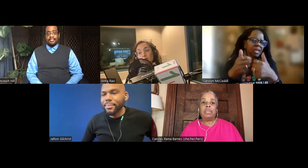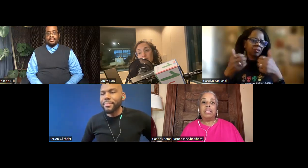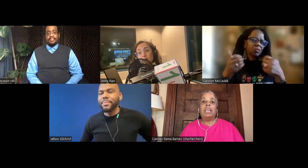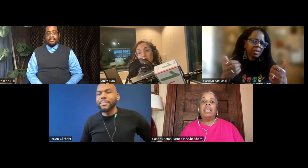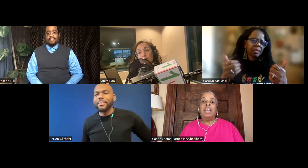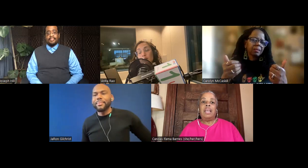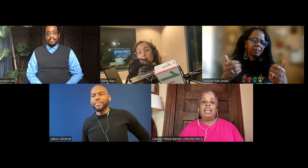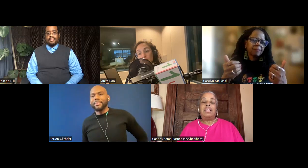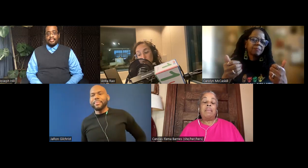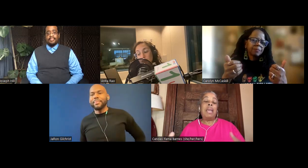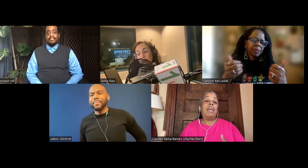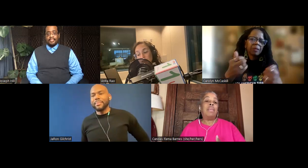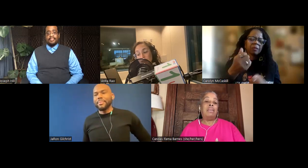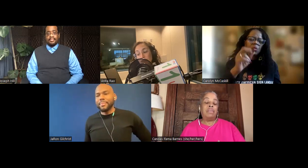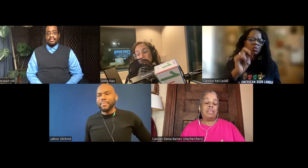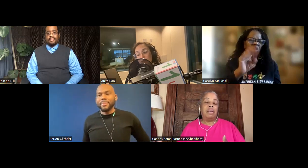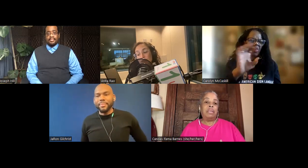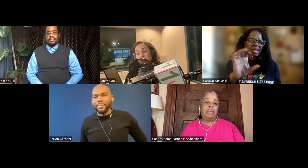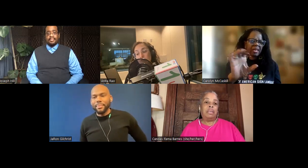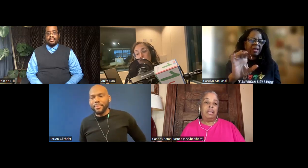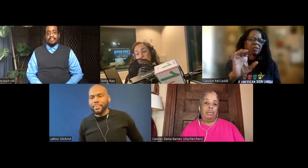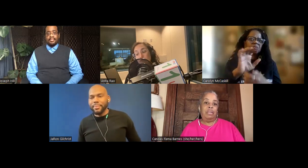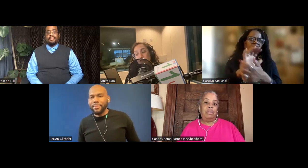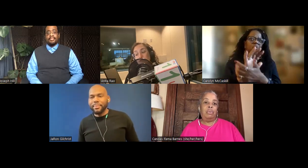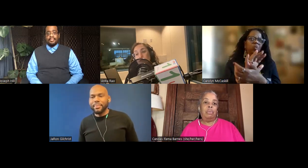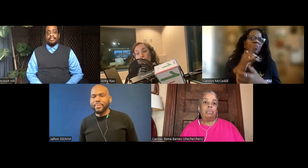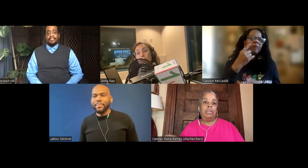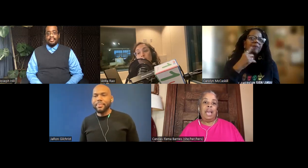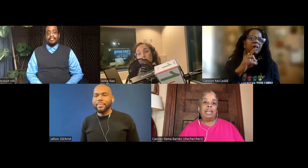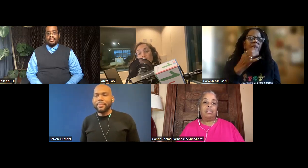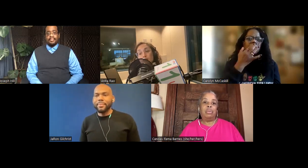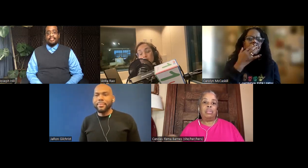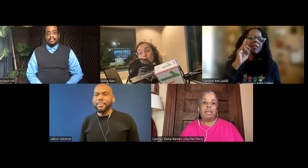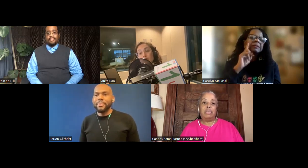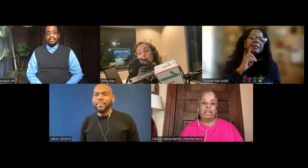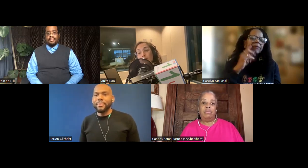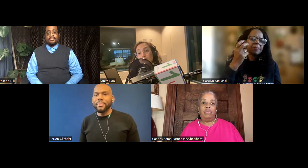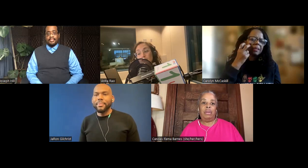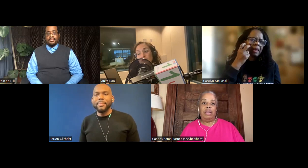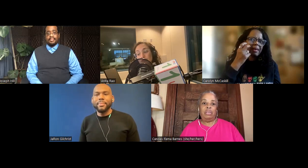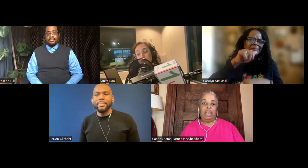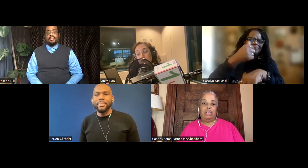dorms. They may have even slept together in the dorms, but they actually were segregated for their